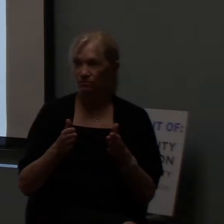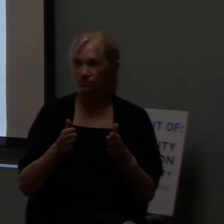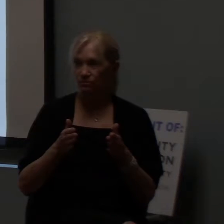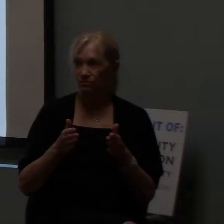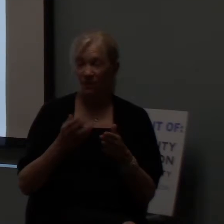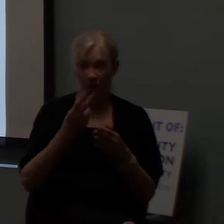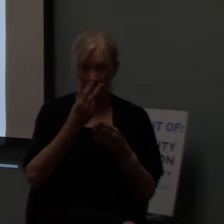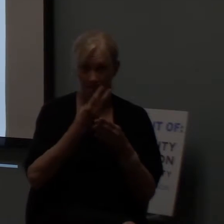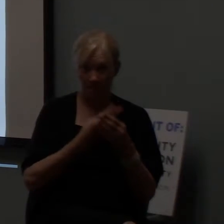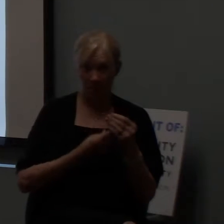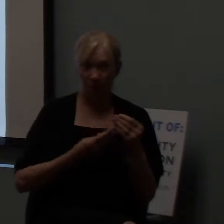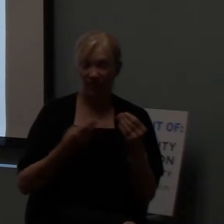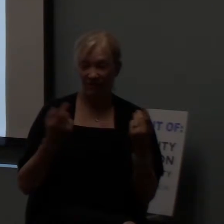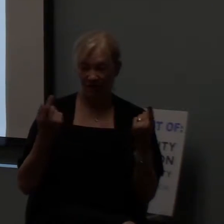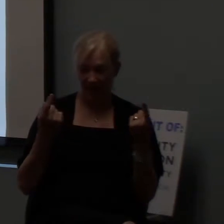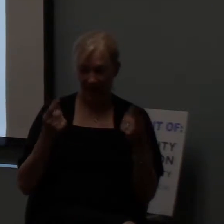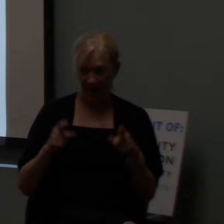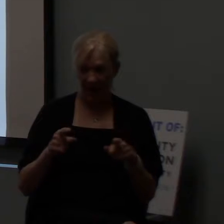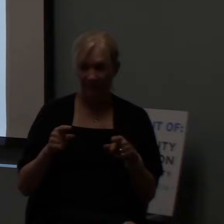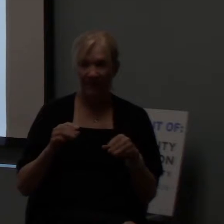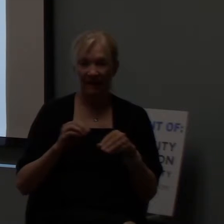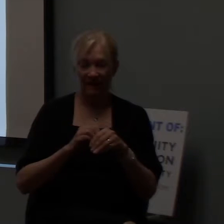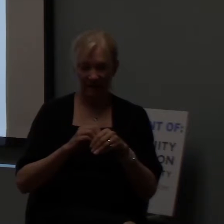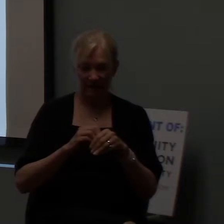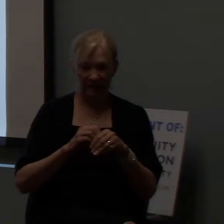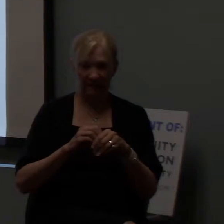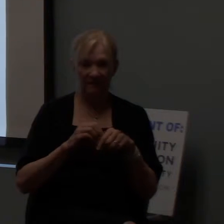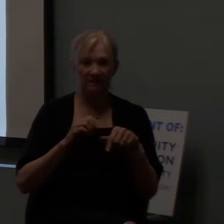both of these have happened in Colorado.